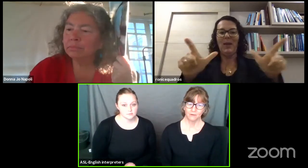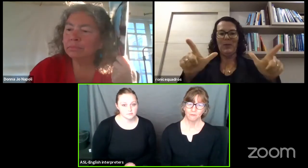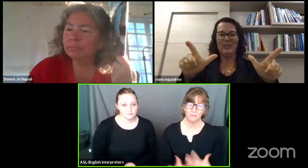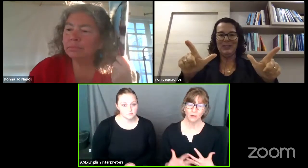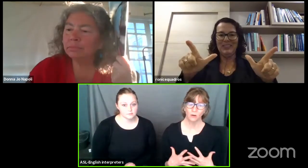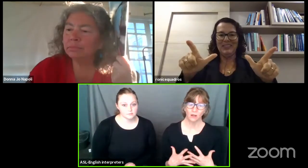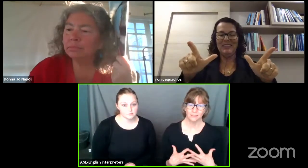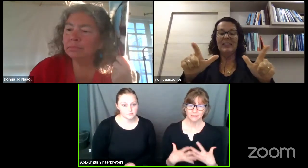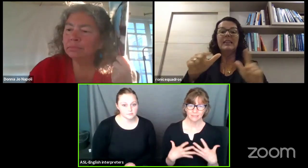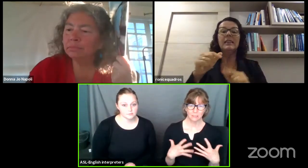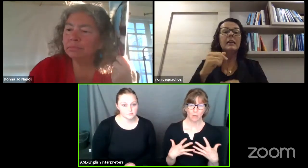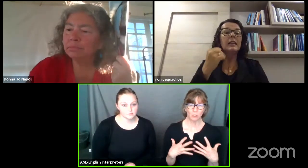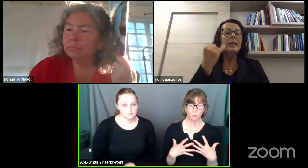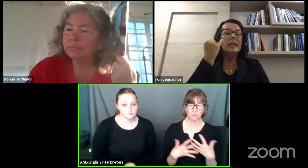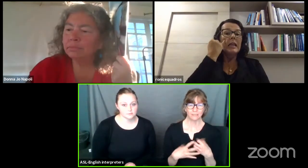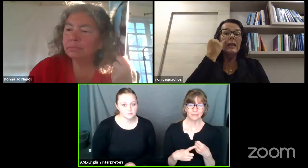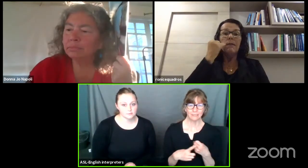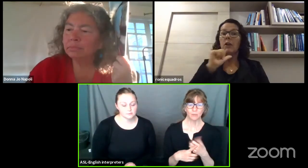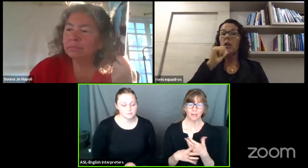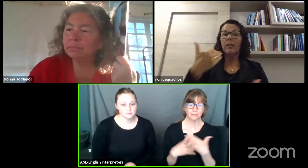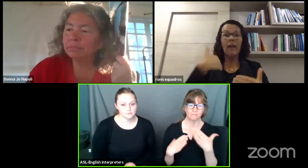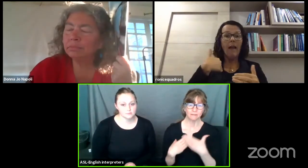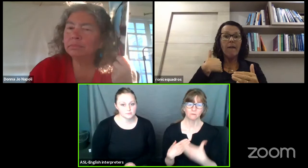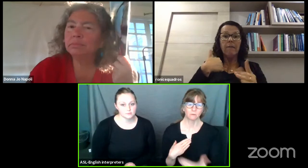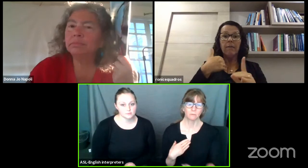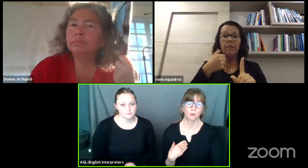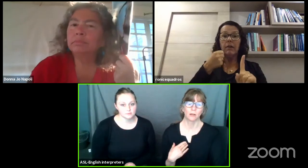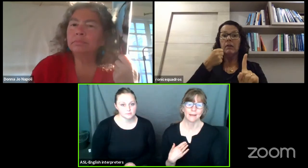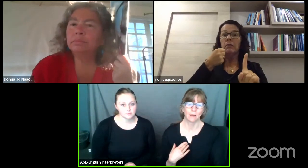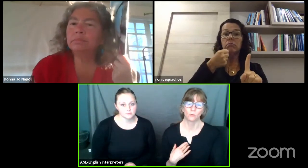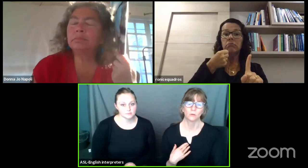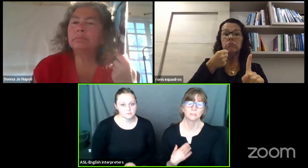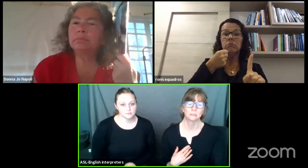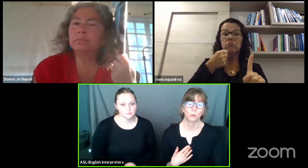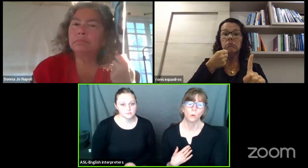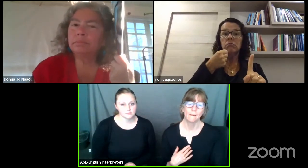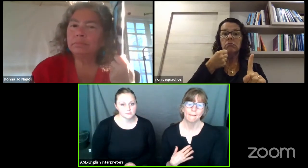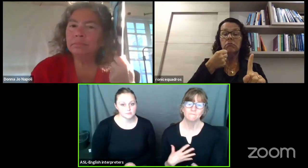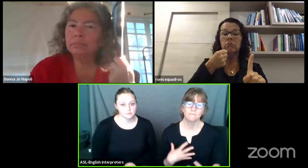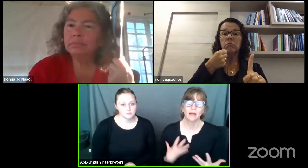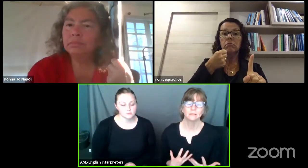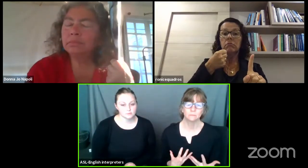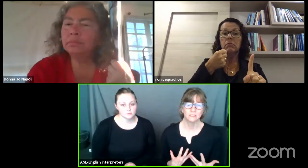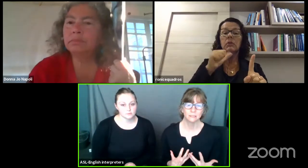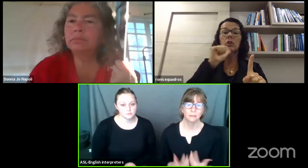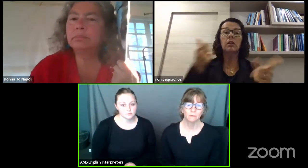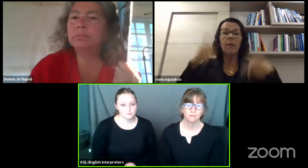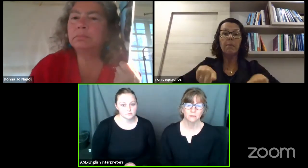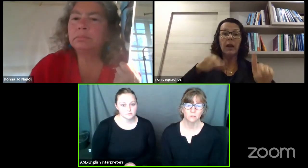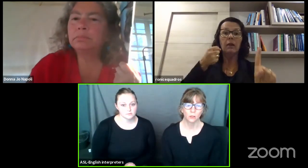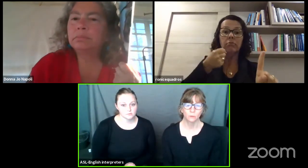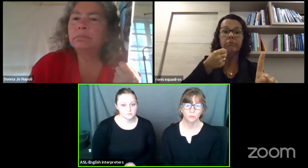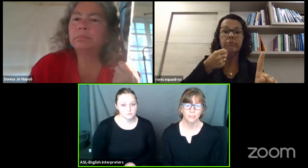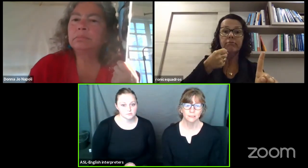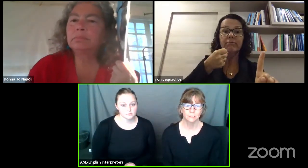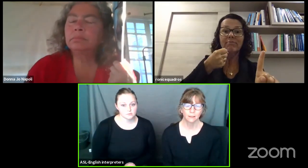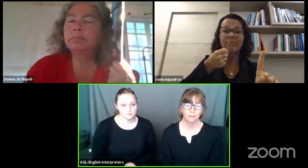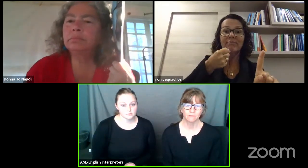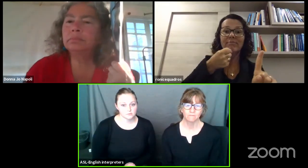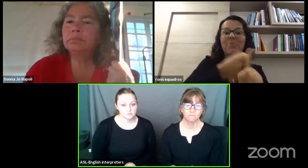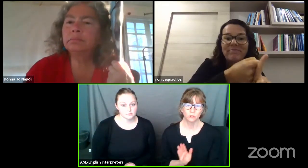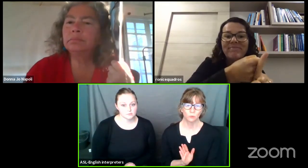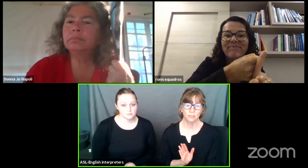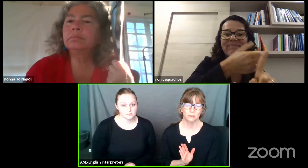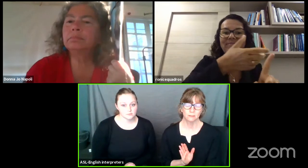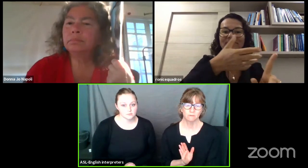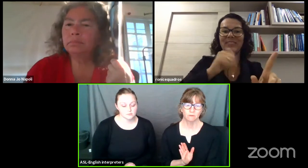And from there on, it's like dominoes. I mean, it impacts everything from there on out. And so if that is missing, if that's not in place, if